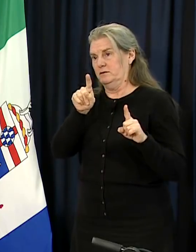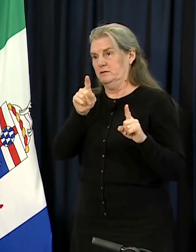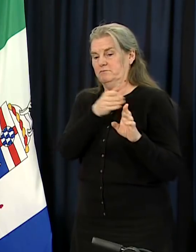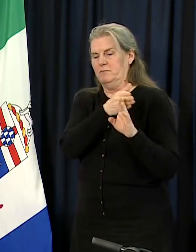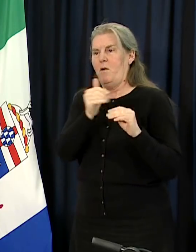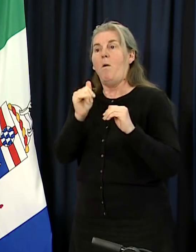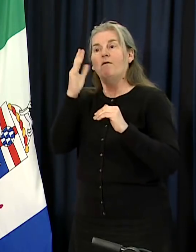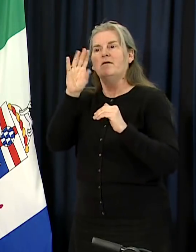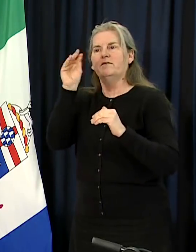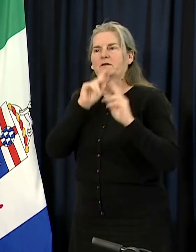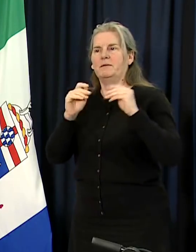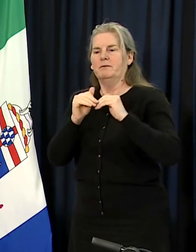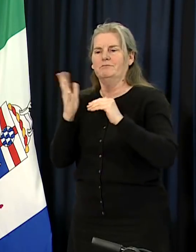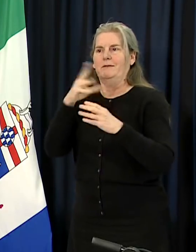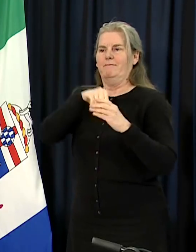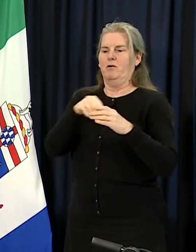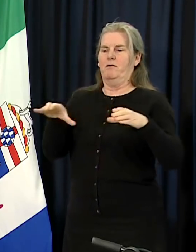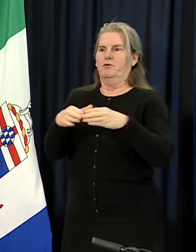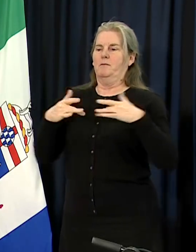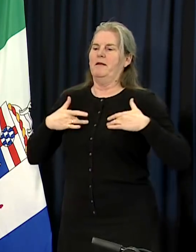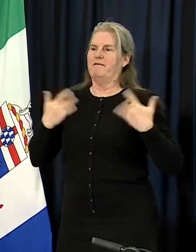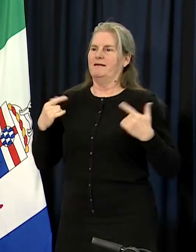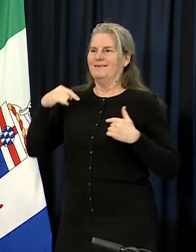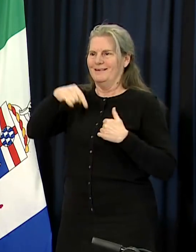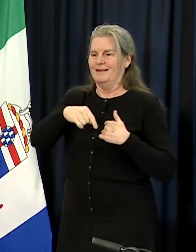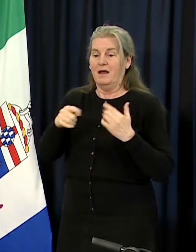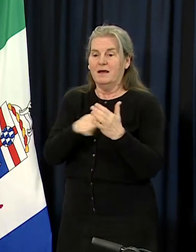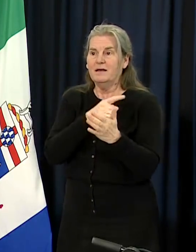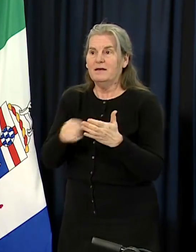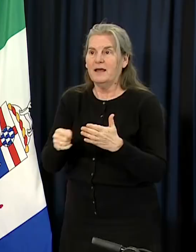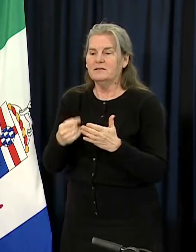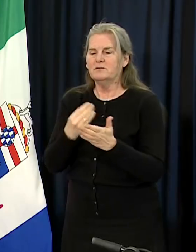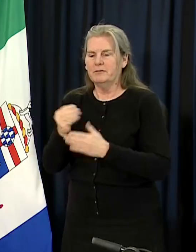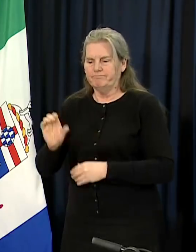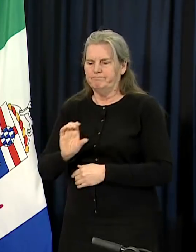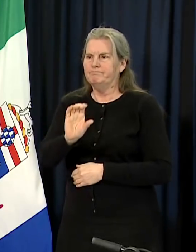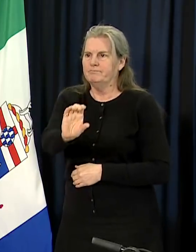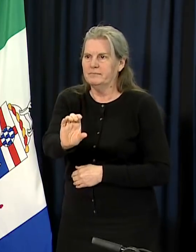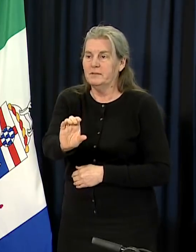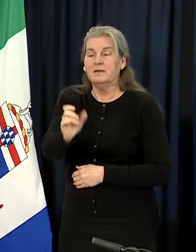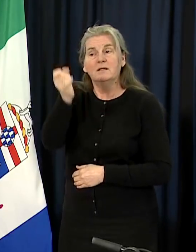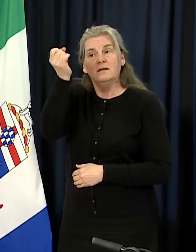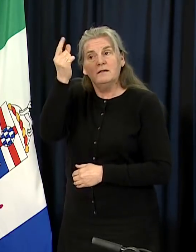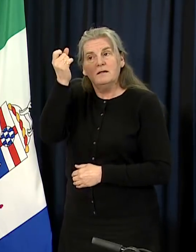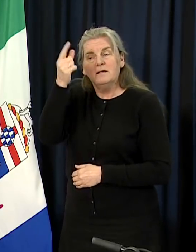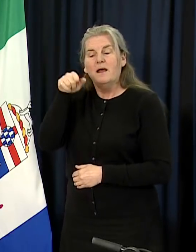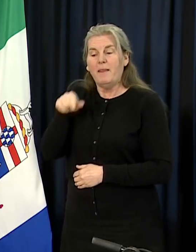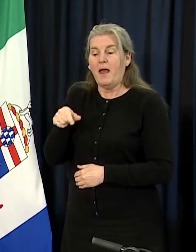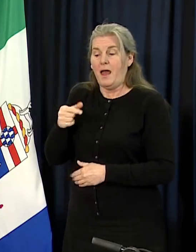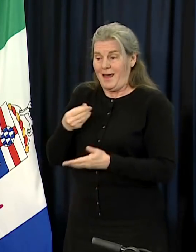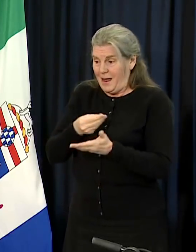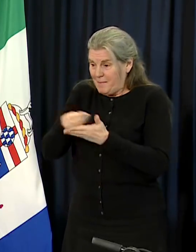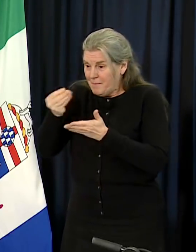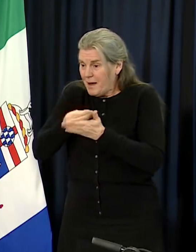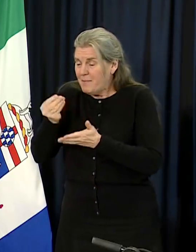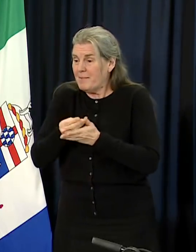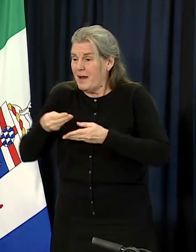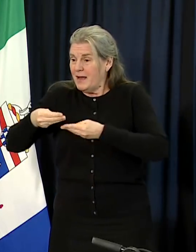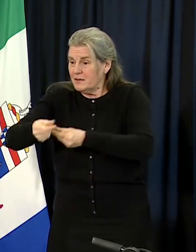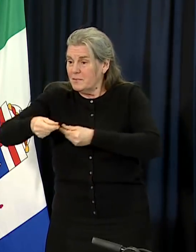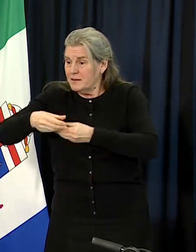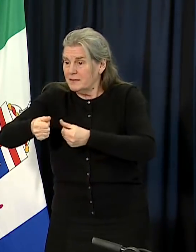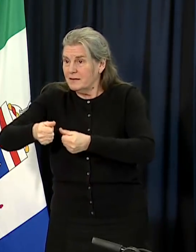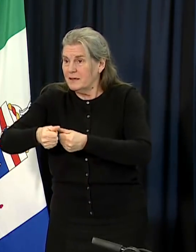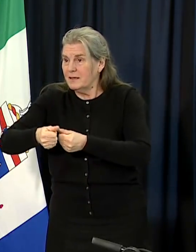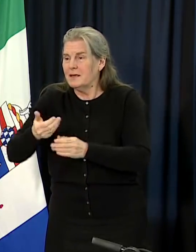participants. It is important to note that these expenses must have occurred before the Chief Medical